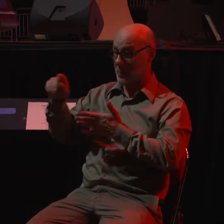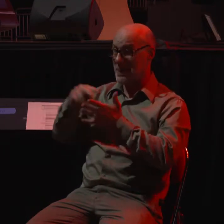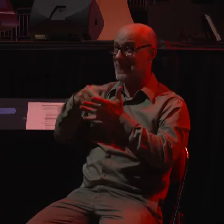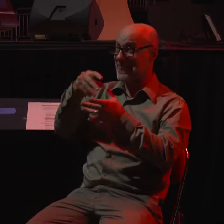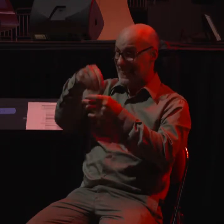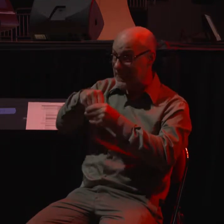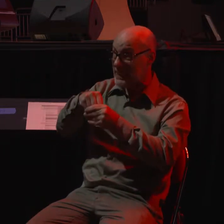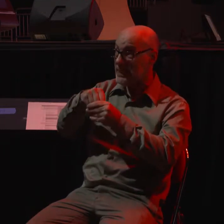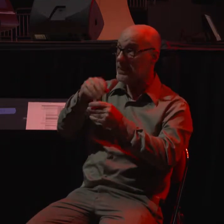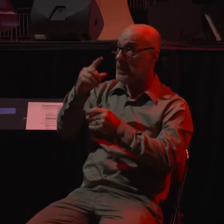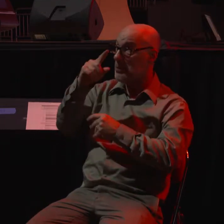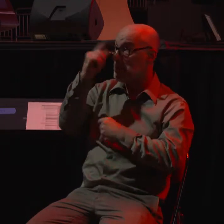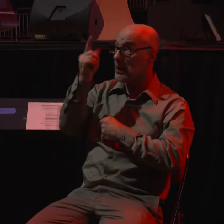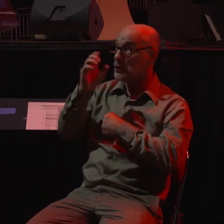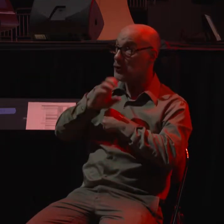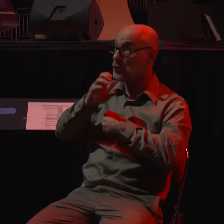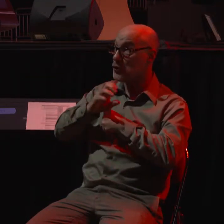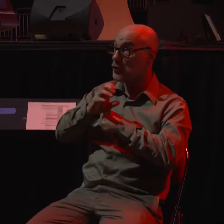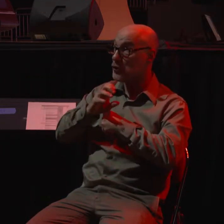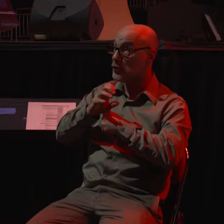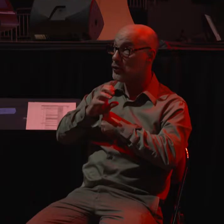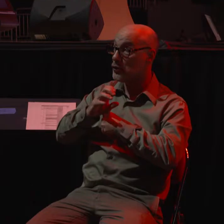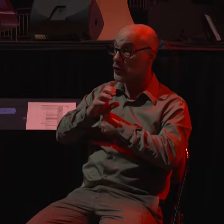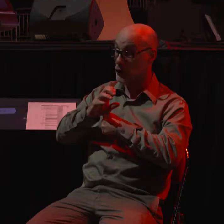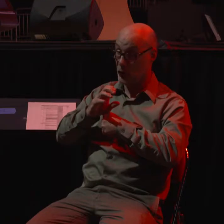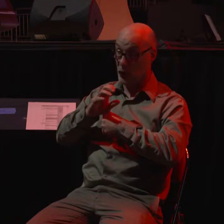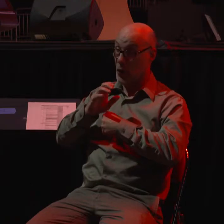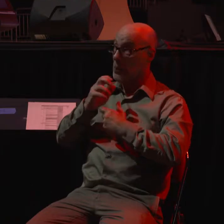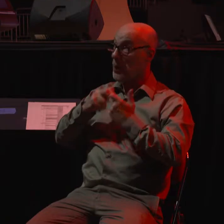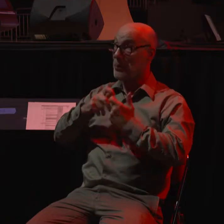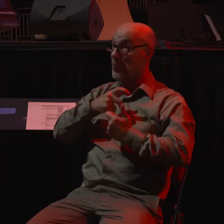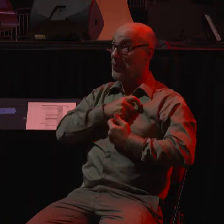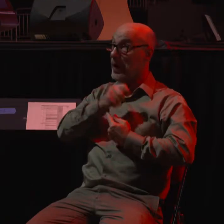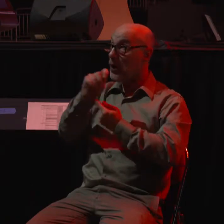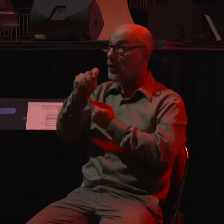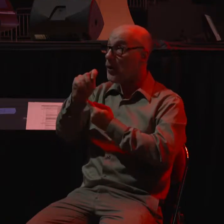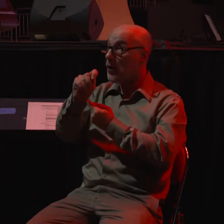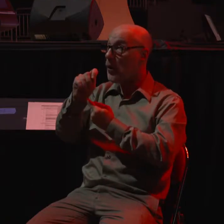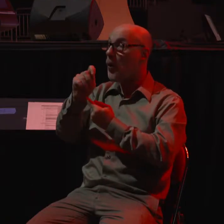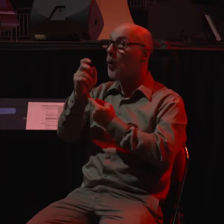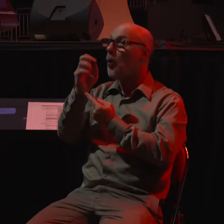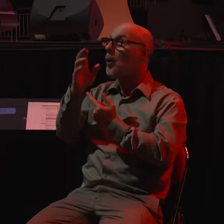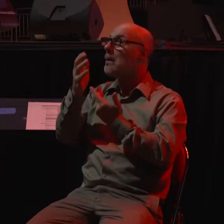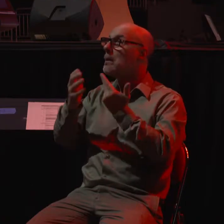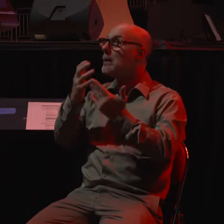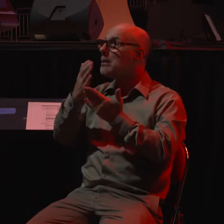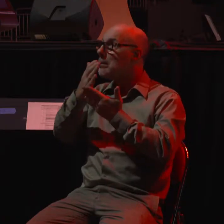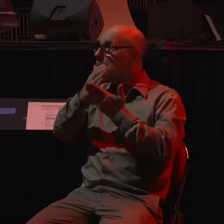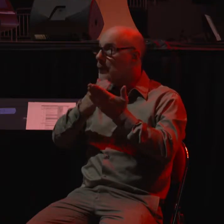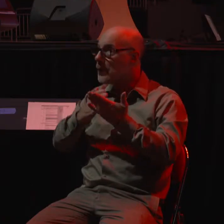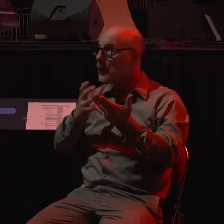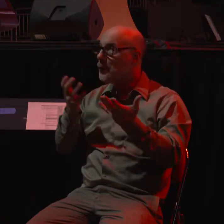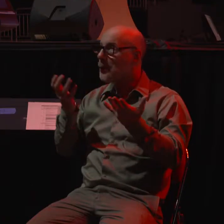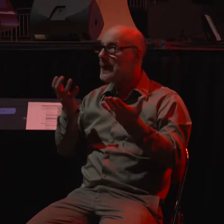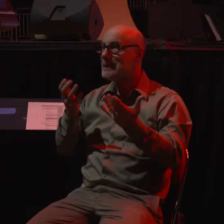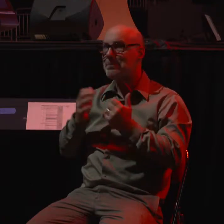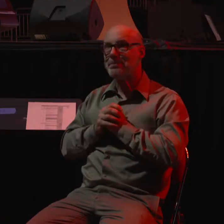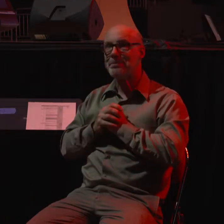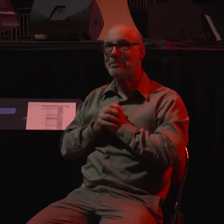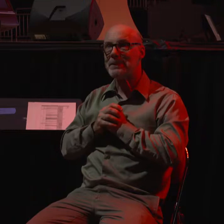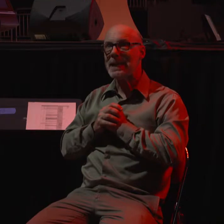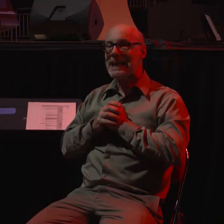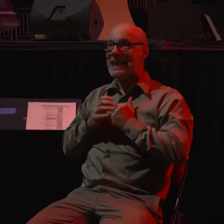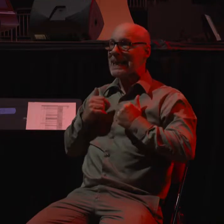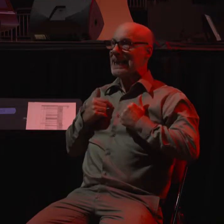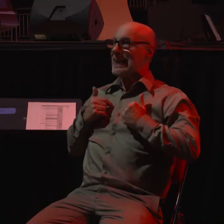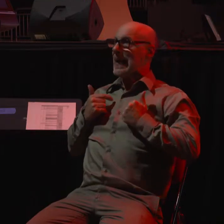not merely theologically motivated? It's not the role of the church or the denomination, but part of it just the very typical, I don't want to make